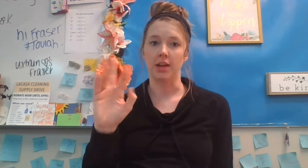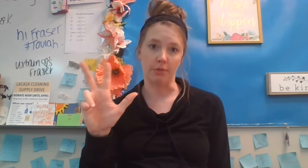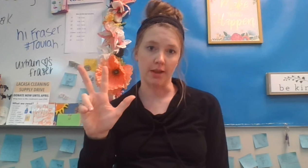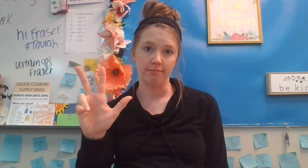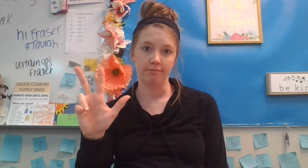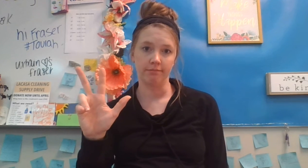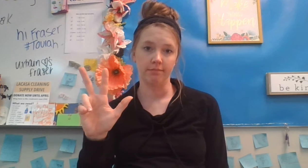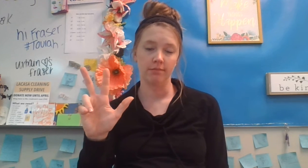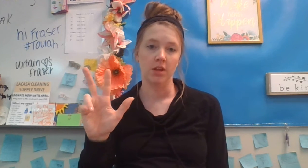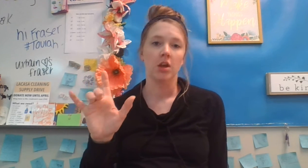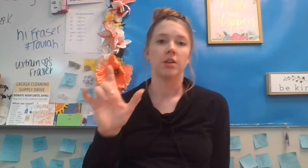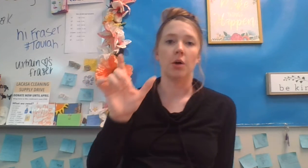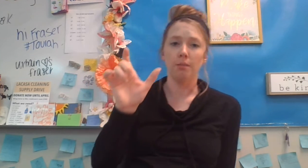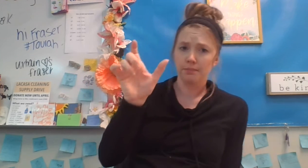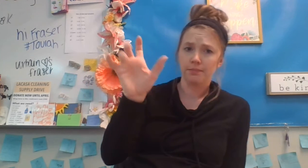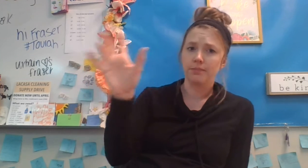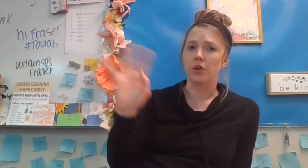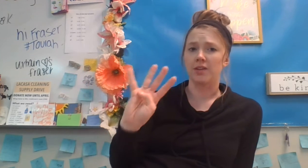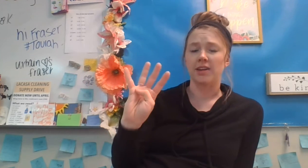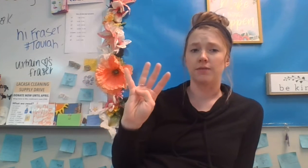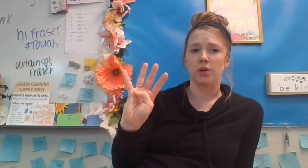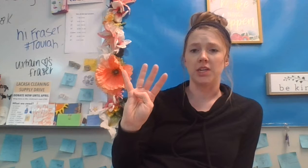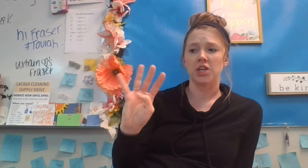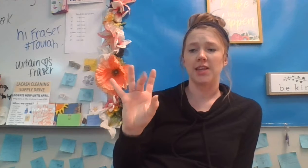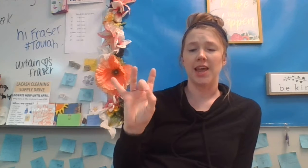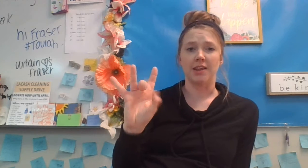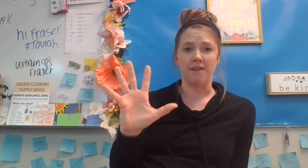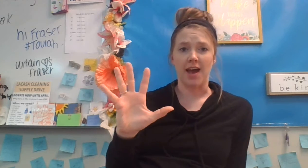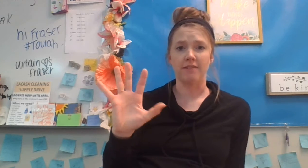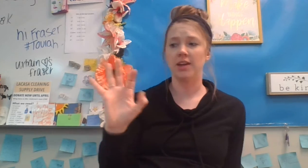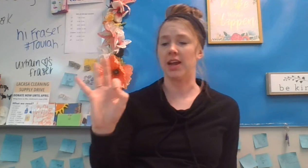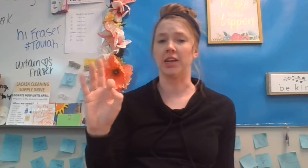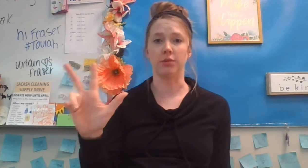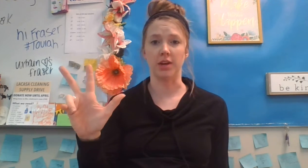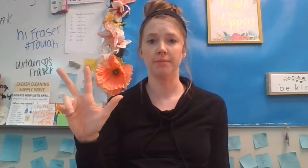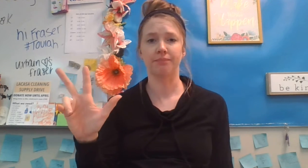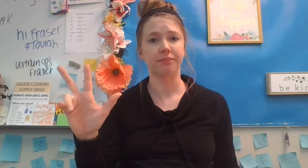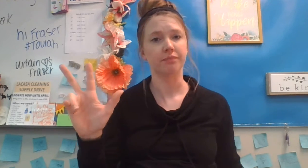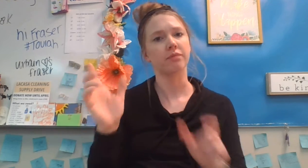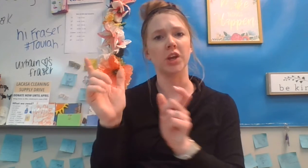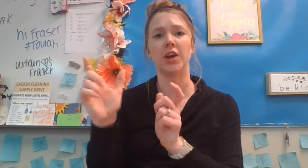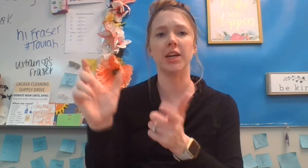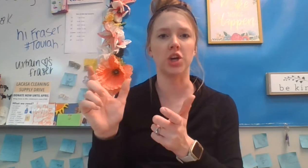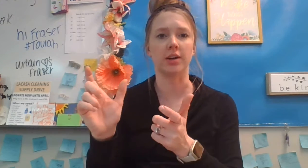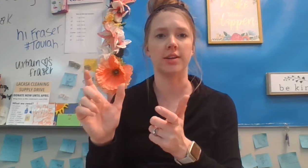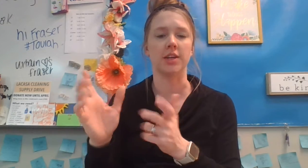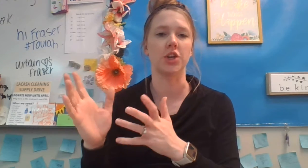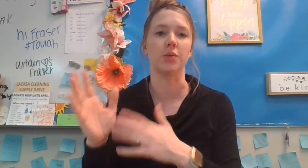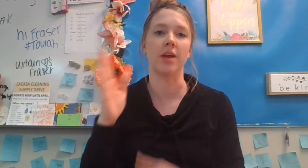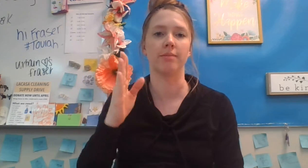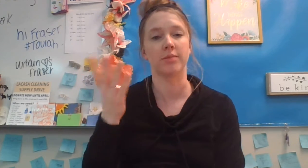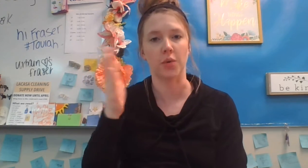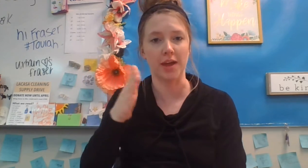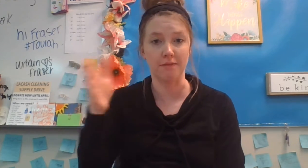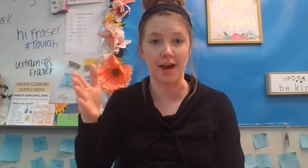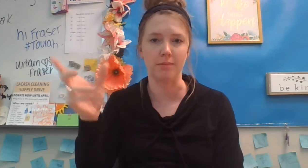8593. So those last 4 digits, 8593, you kind of chunked into, so 85